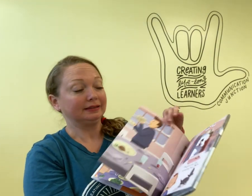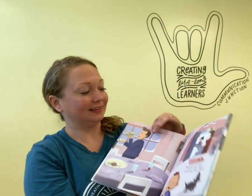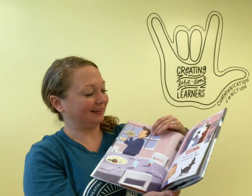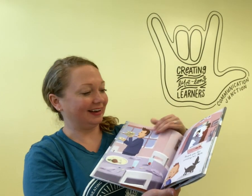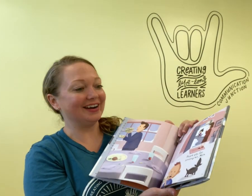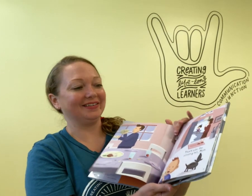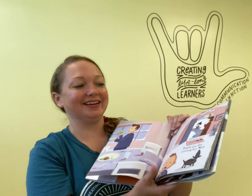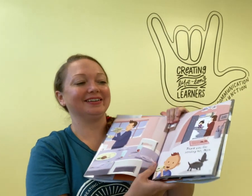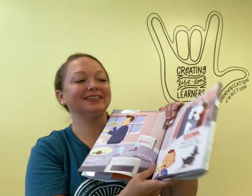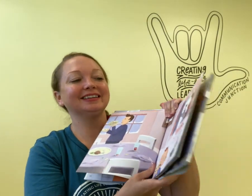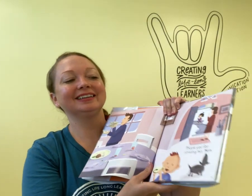There we go.